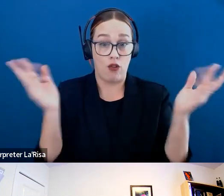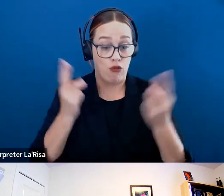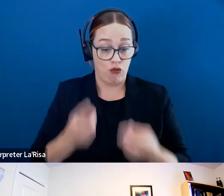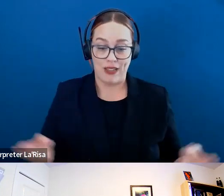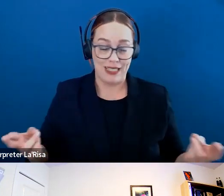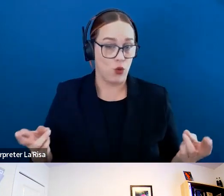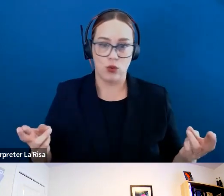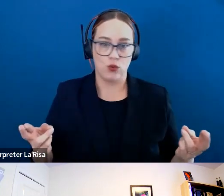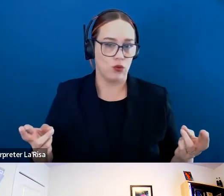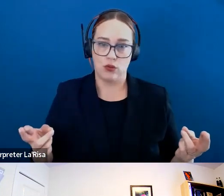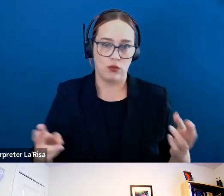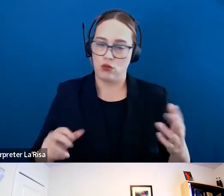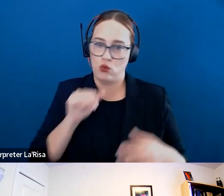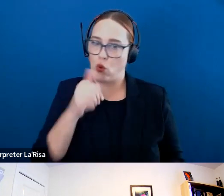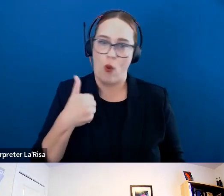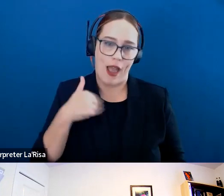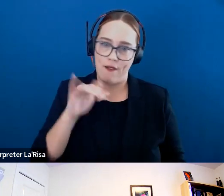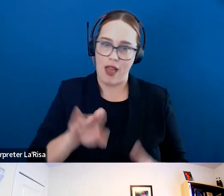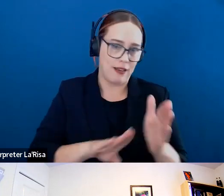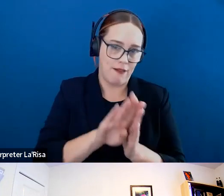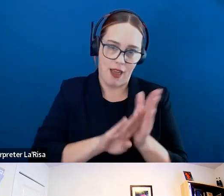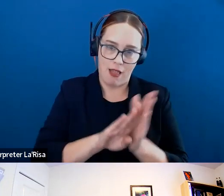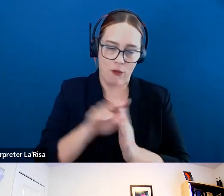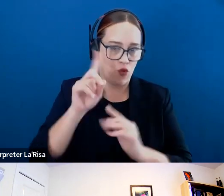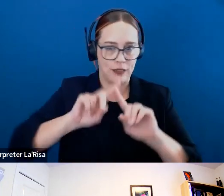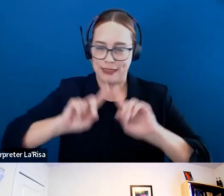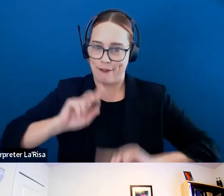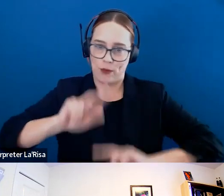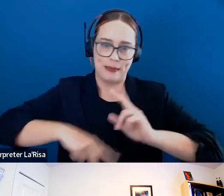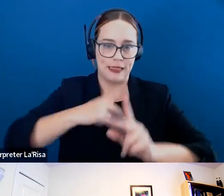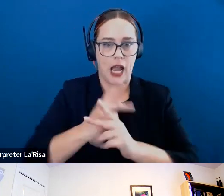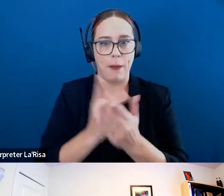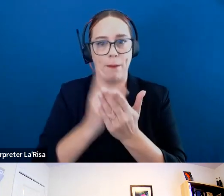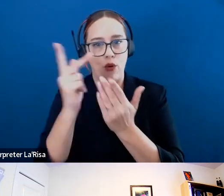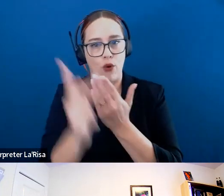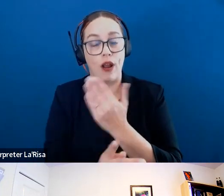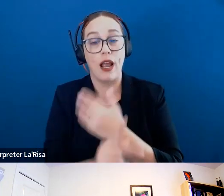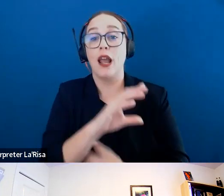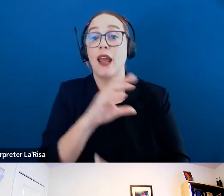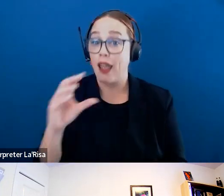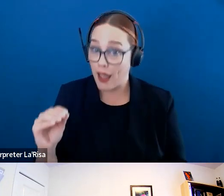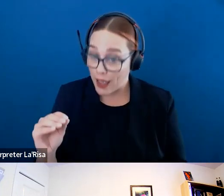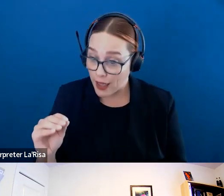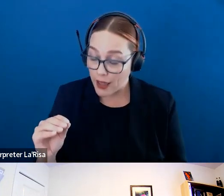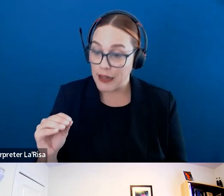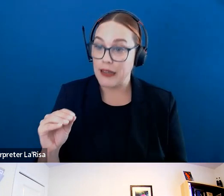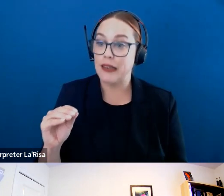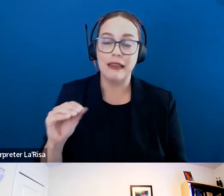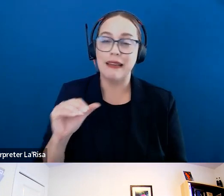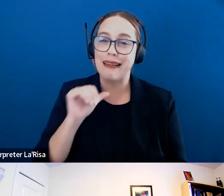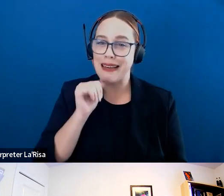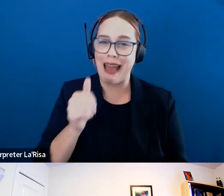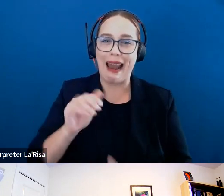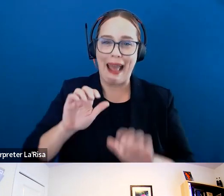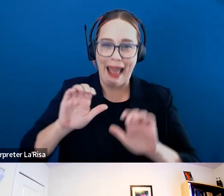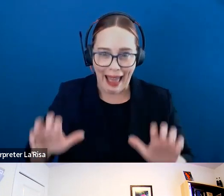resource development for those different types of programs, and they're not necessarily actively building